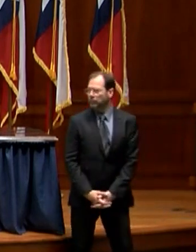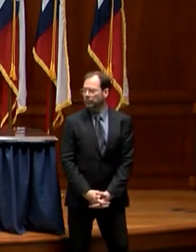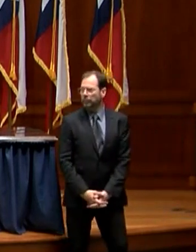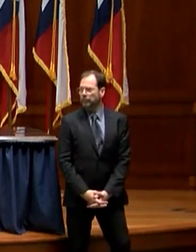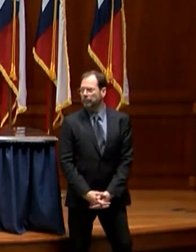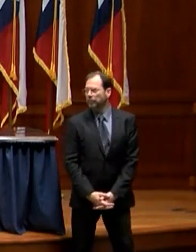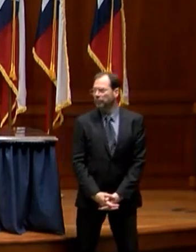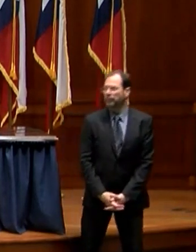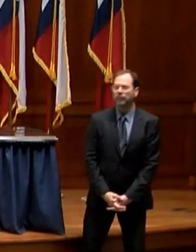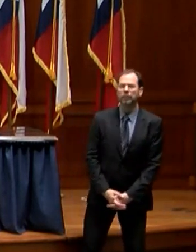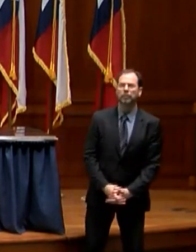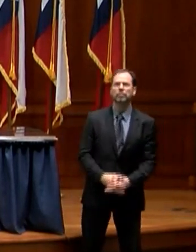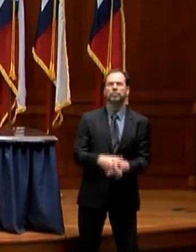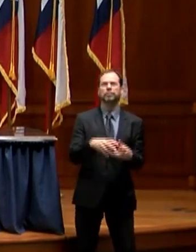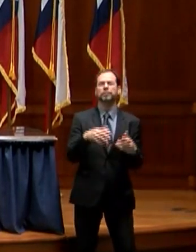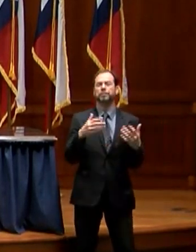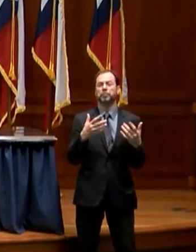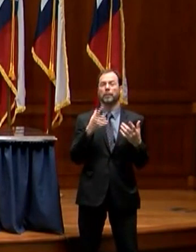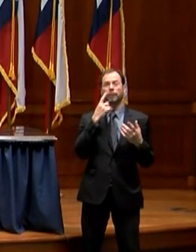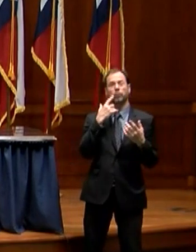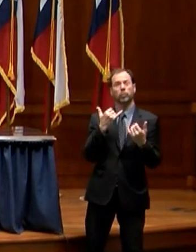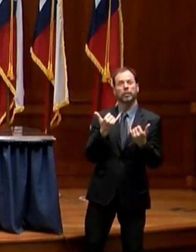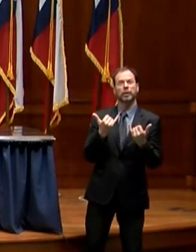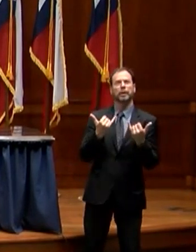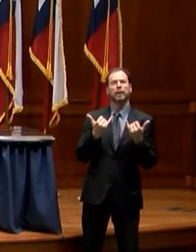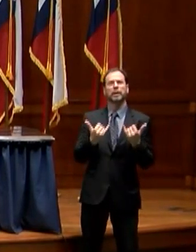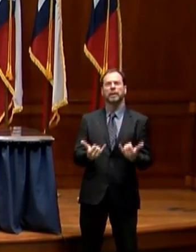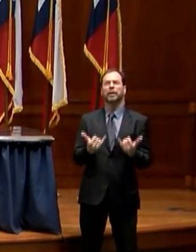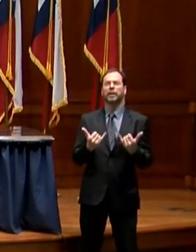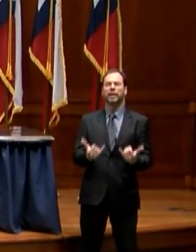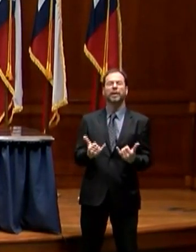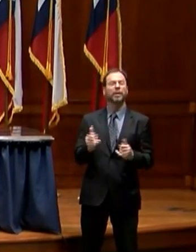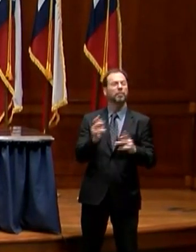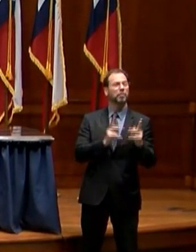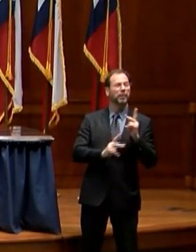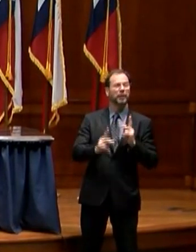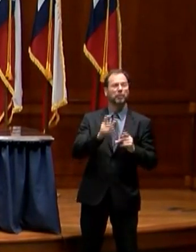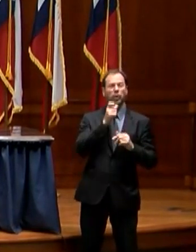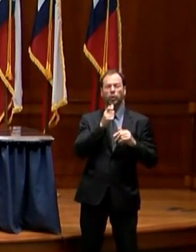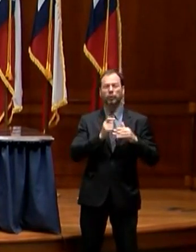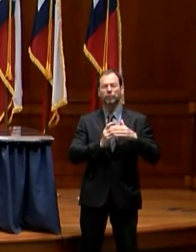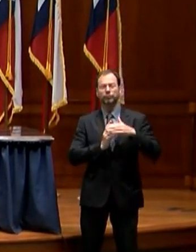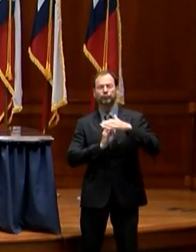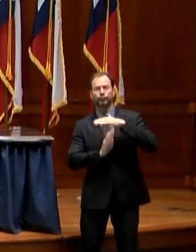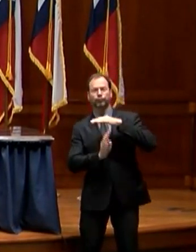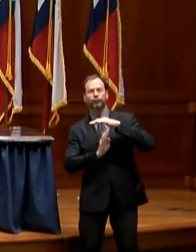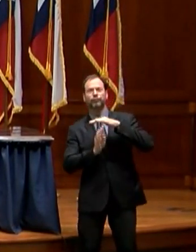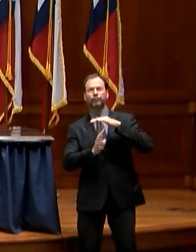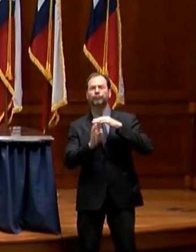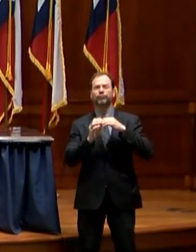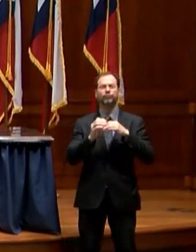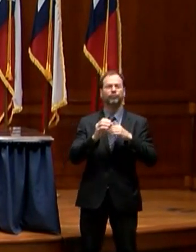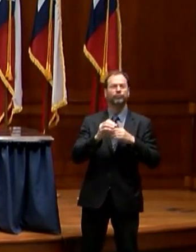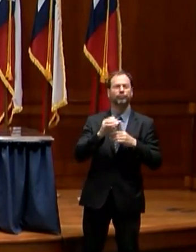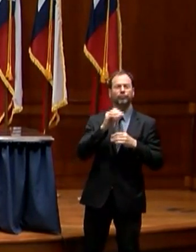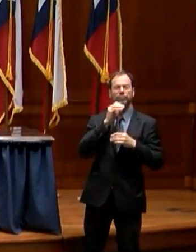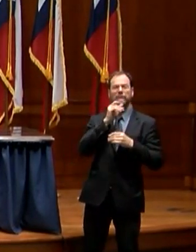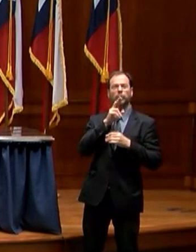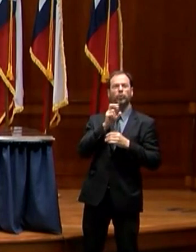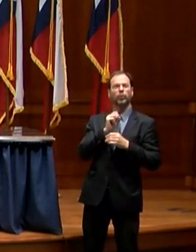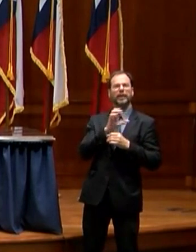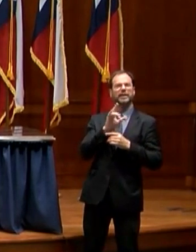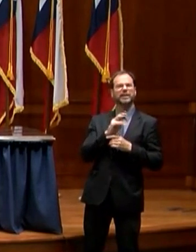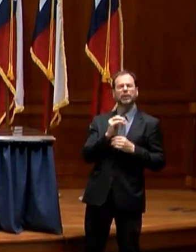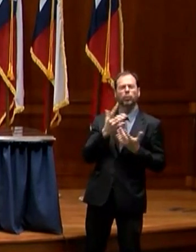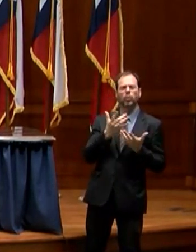Yeah, I guess what resources are available right now for the undocumented community, and along those lines, kind of how high of a priority is enforcing SB 4 right